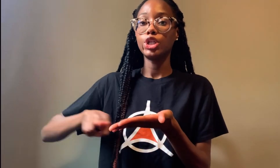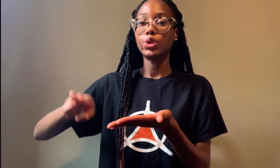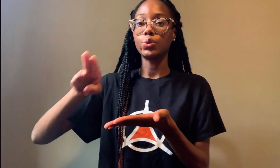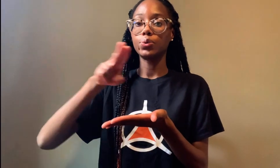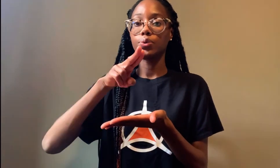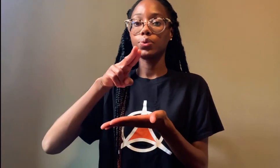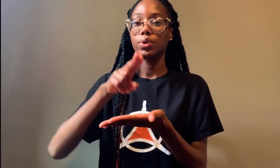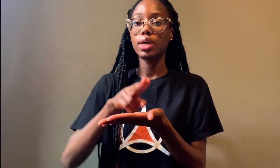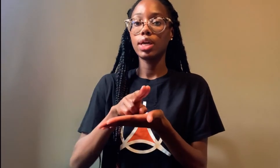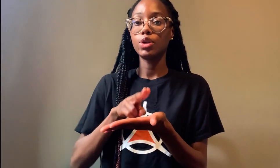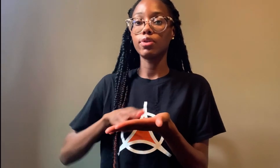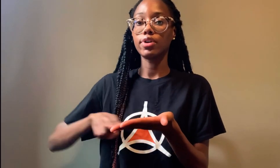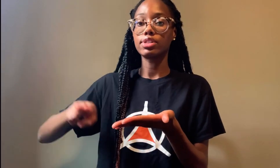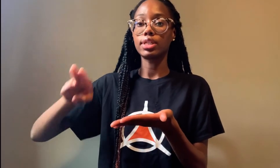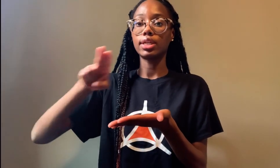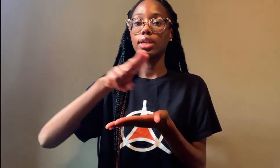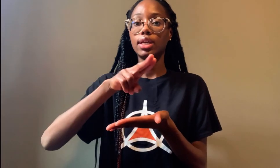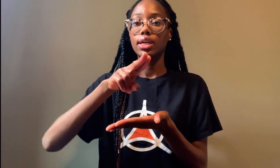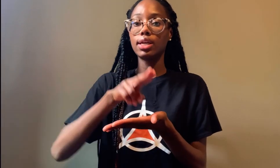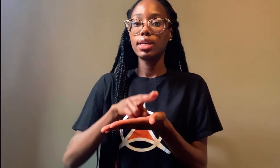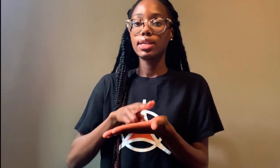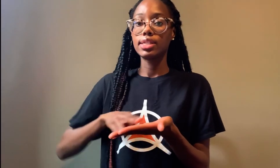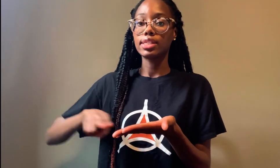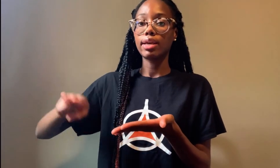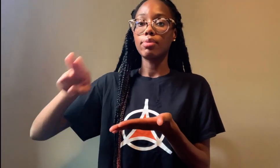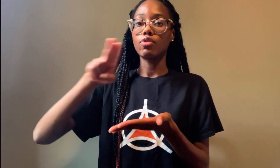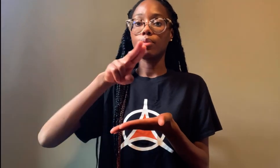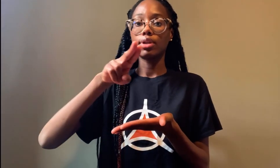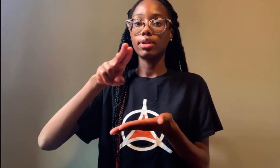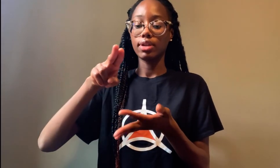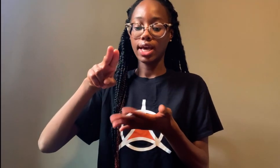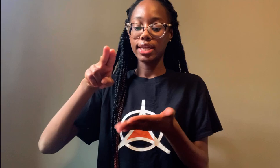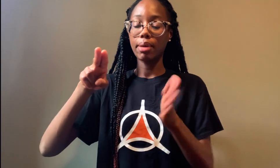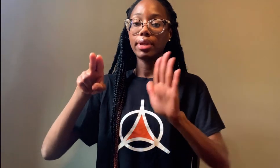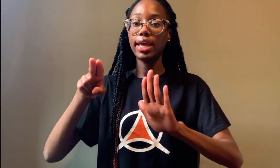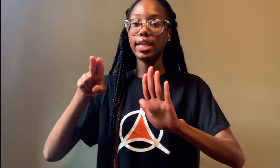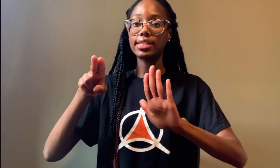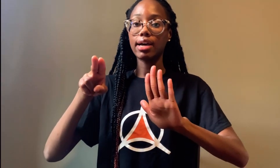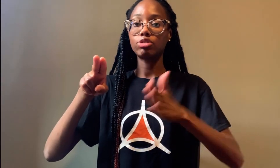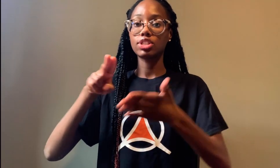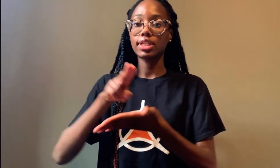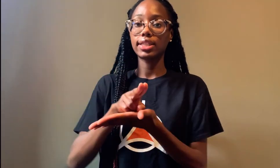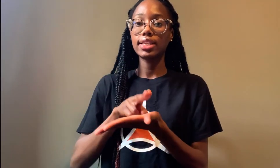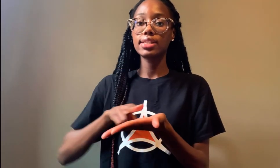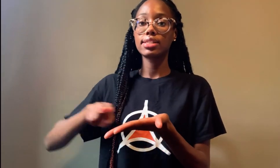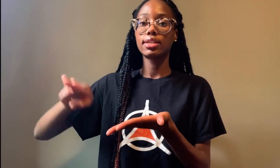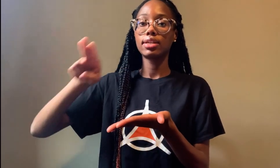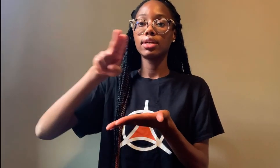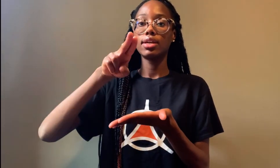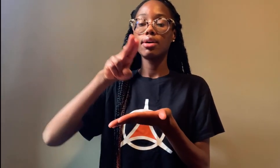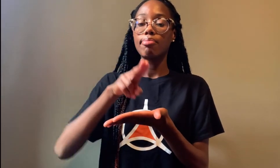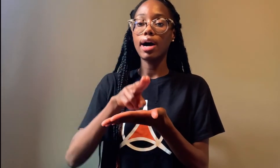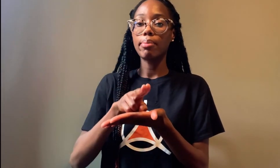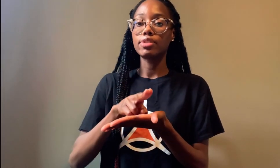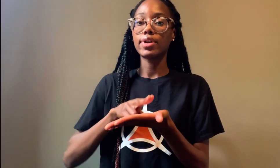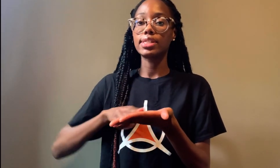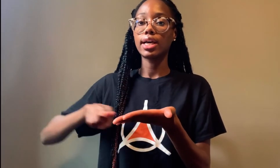U. University. Same movement. Non-dominant hand is out just like this. Palm is facing